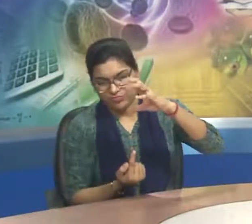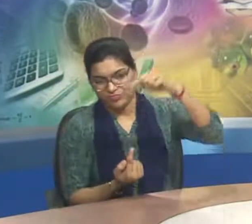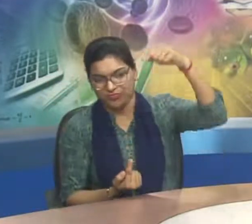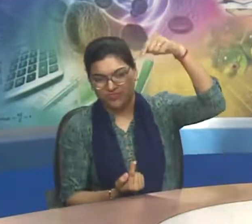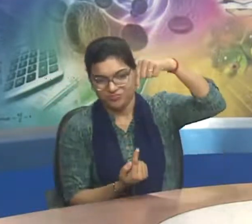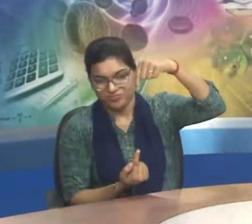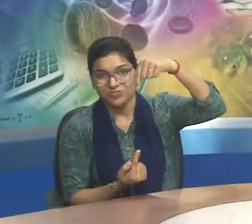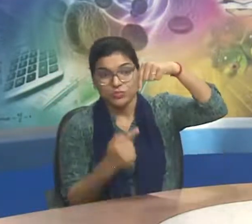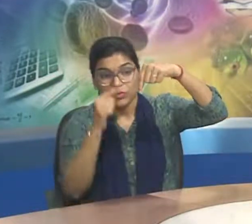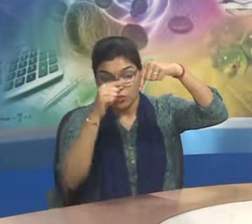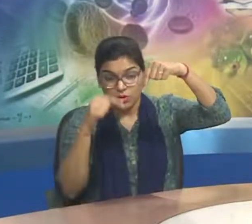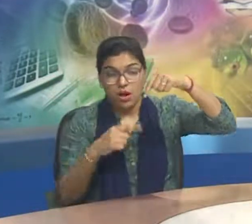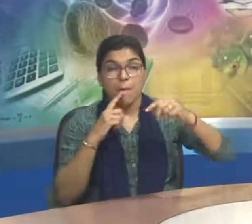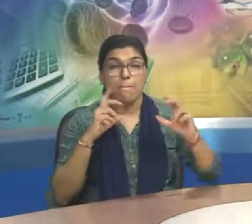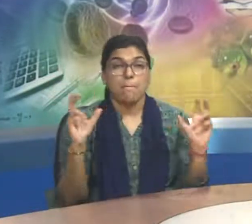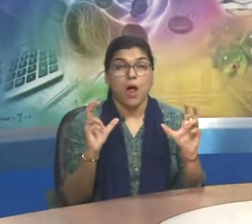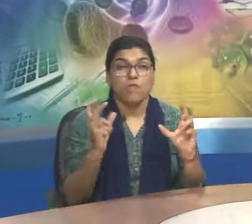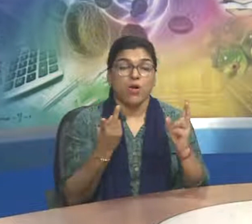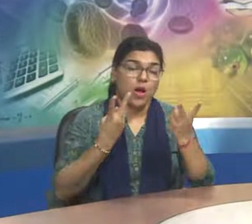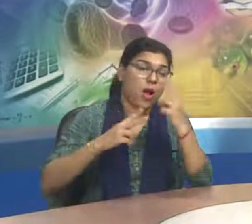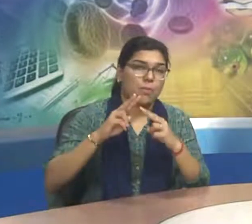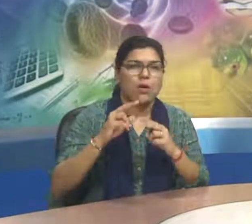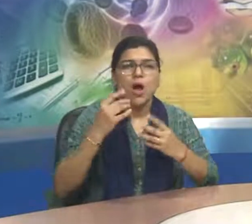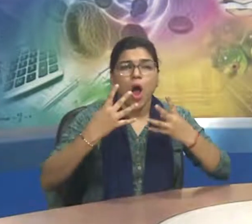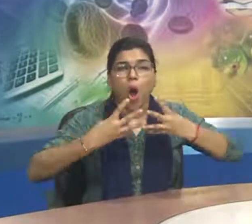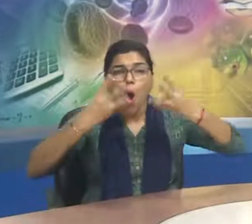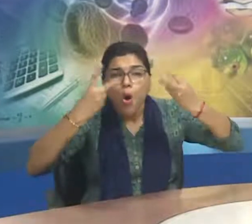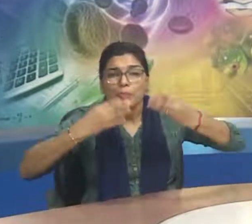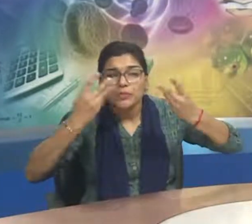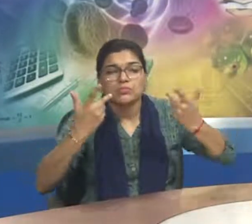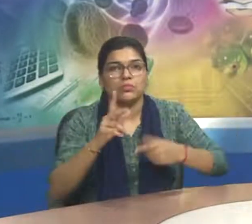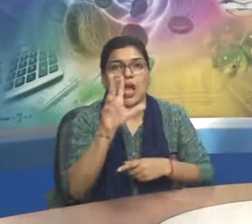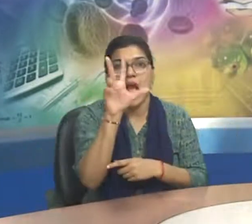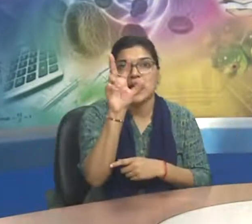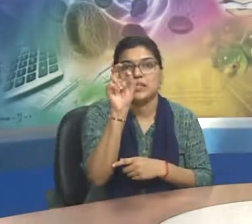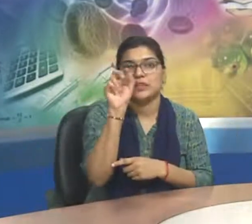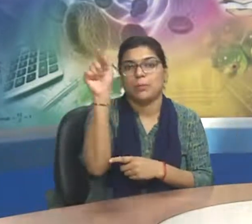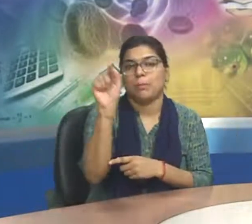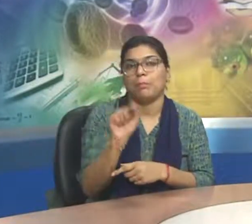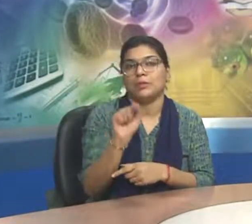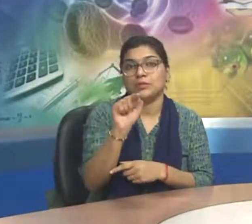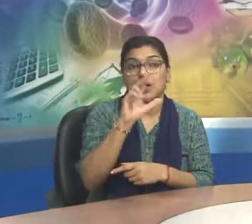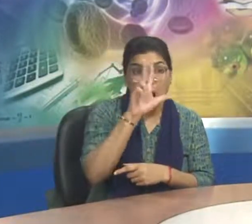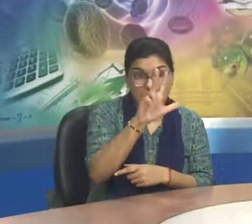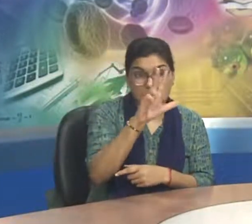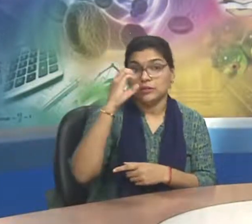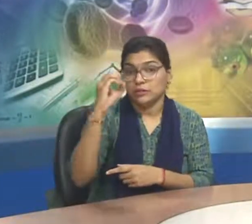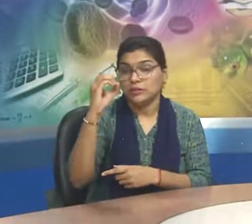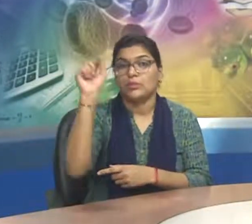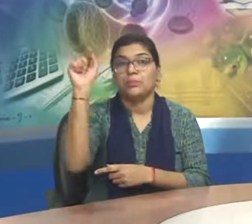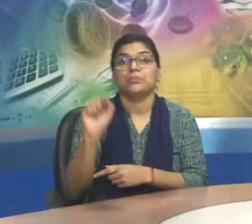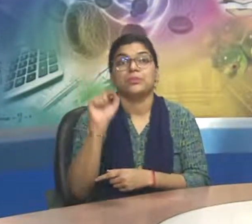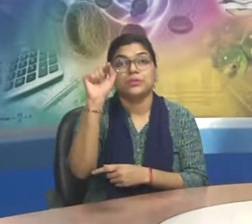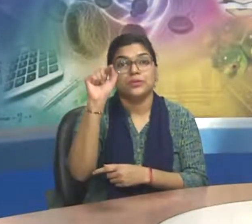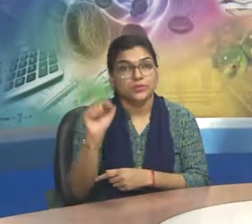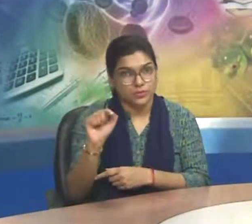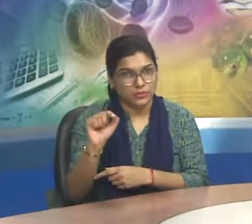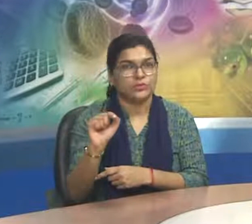fresh water, it remains frozen on the two poles, the North Pole